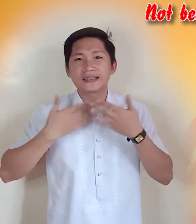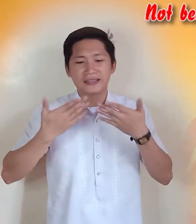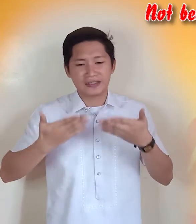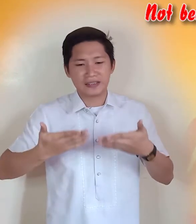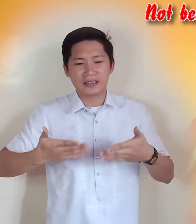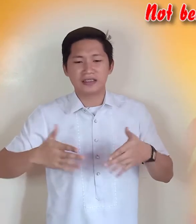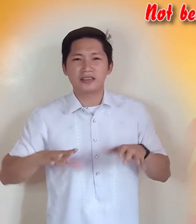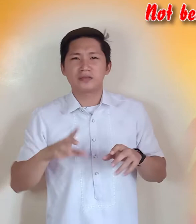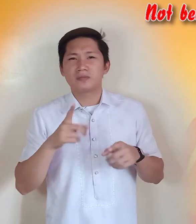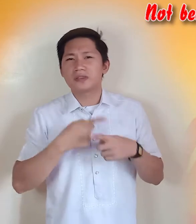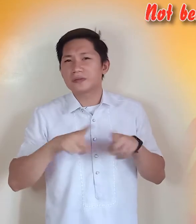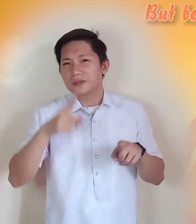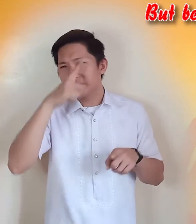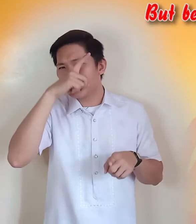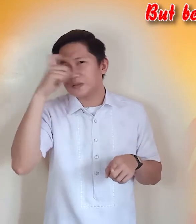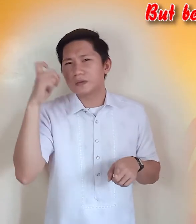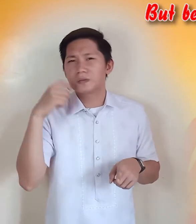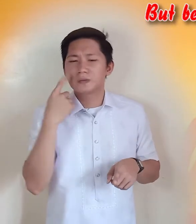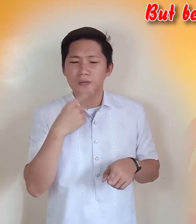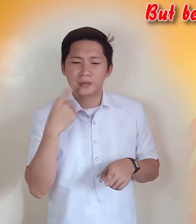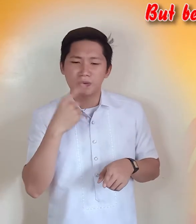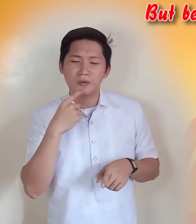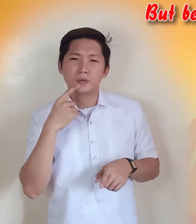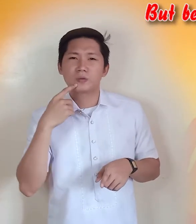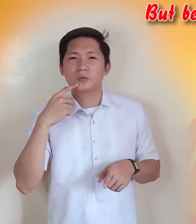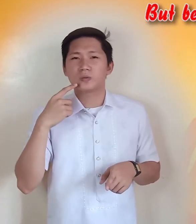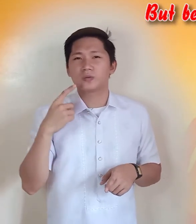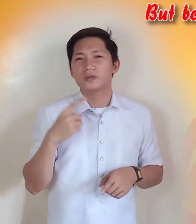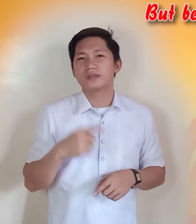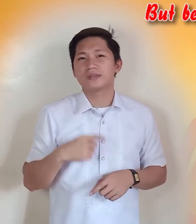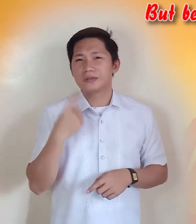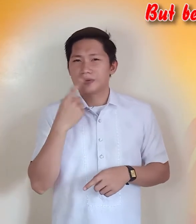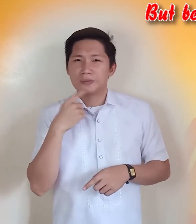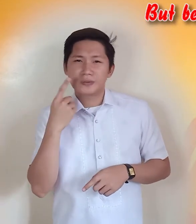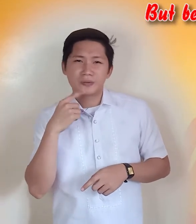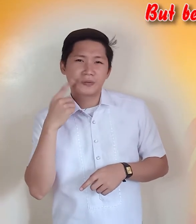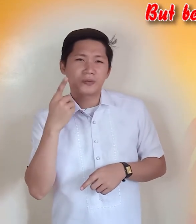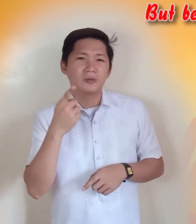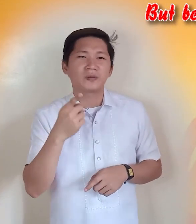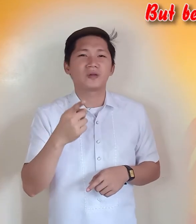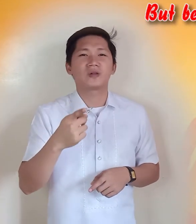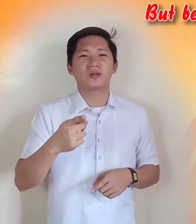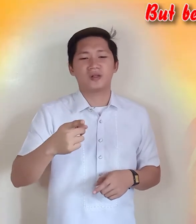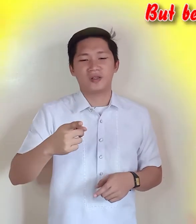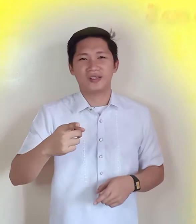I've done, but because of who you are.